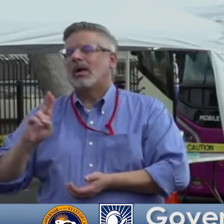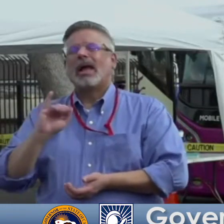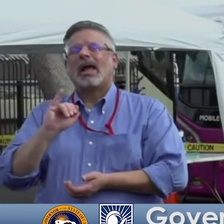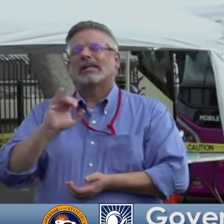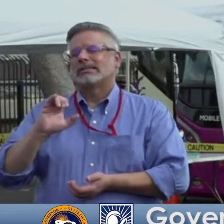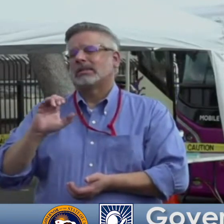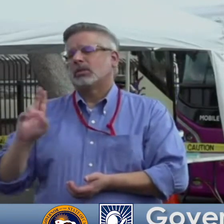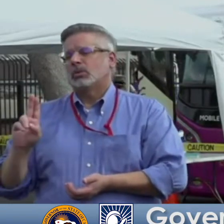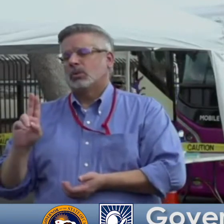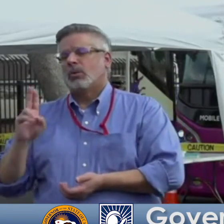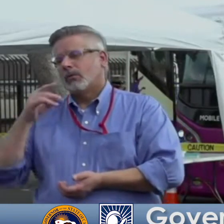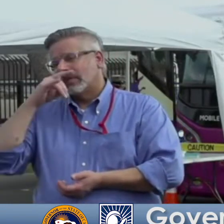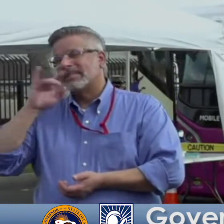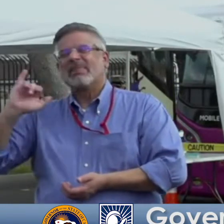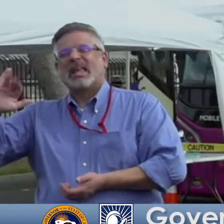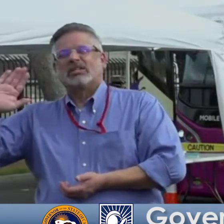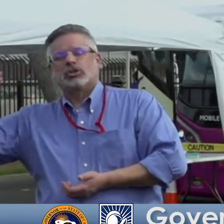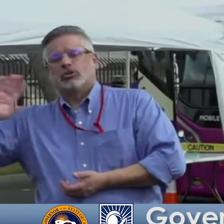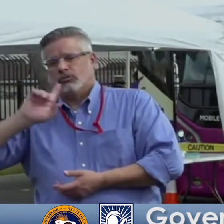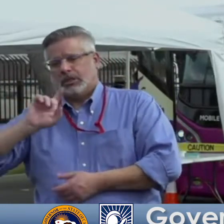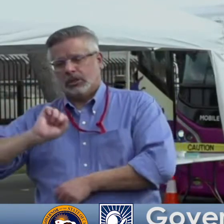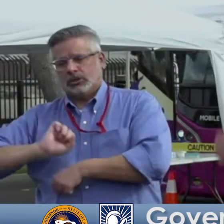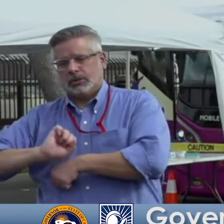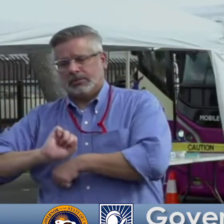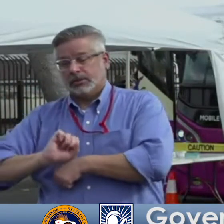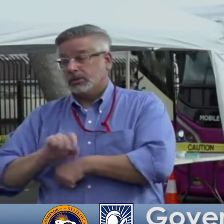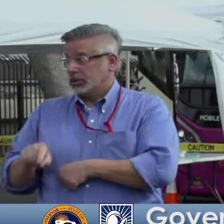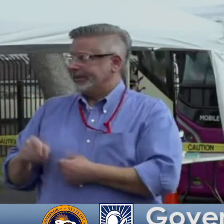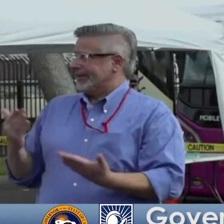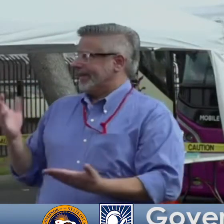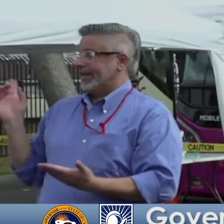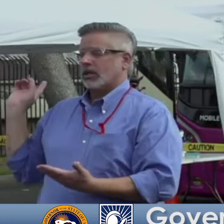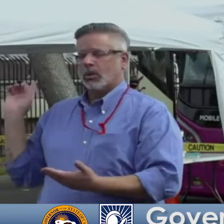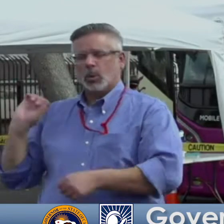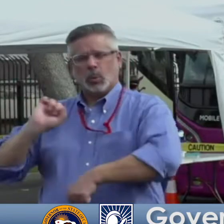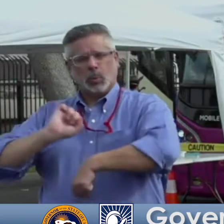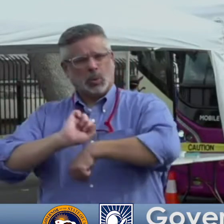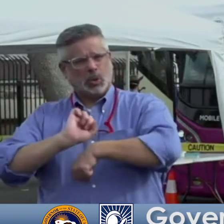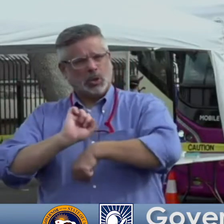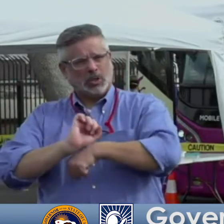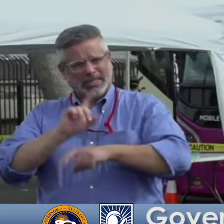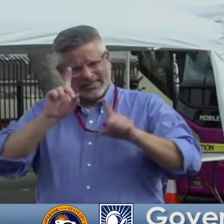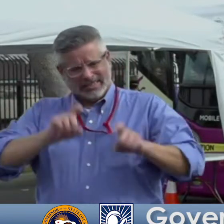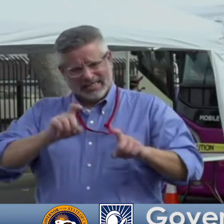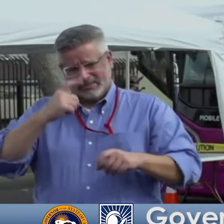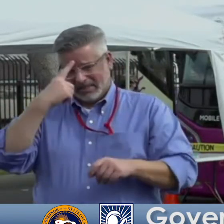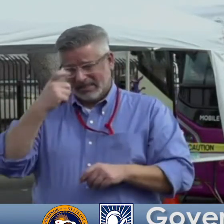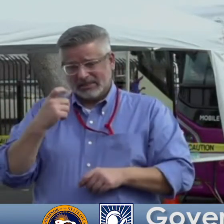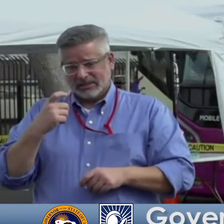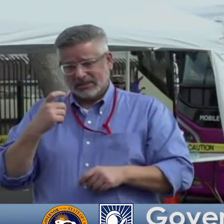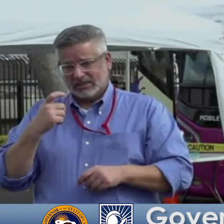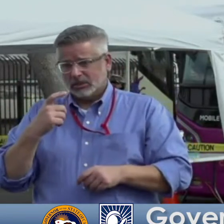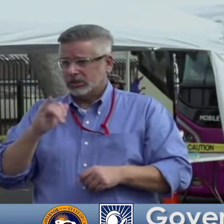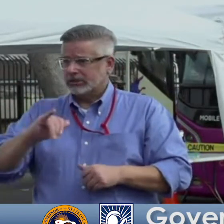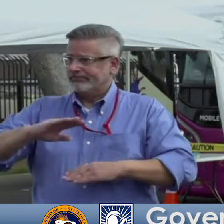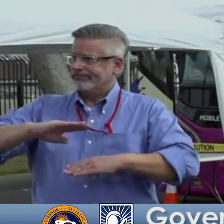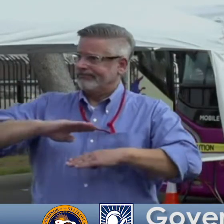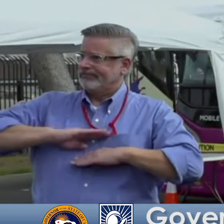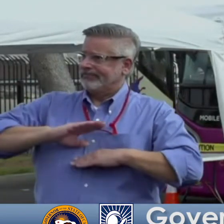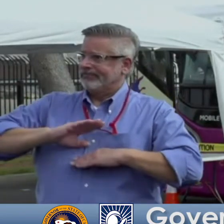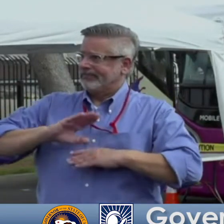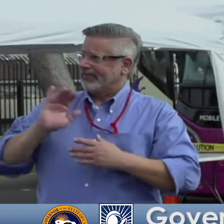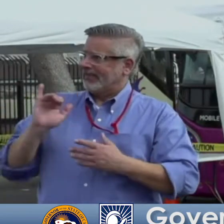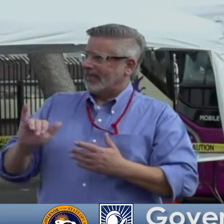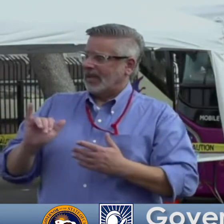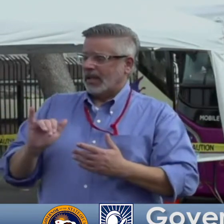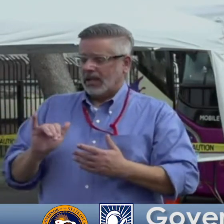for kids. That's her real job. And she's here working to test because she's filling a need. And she put